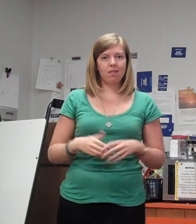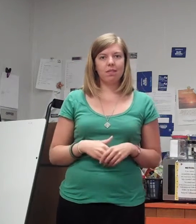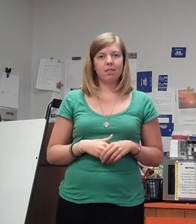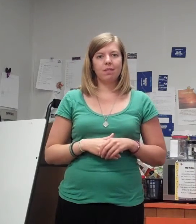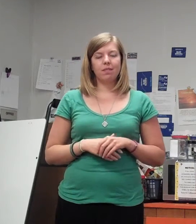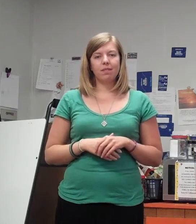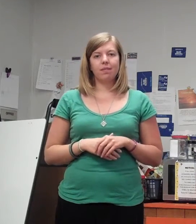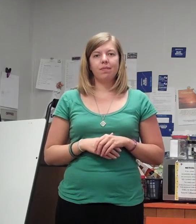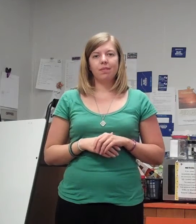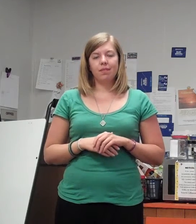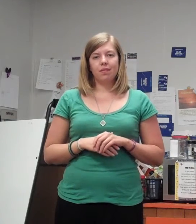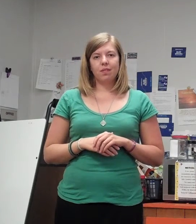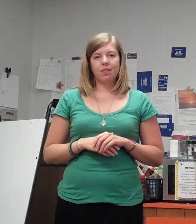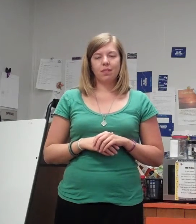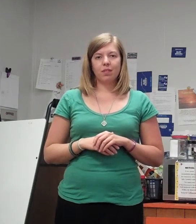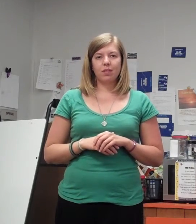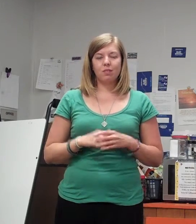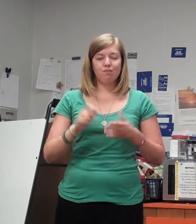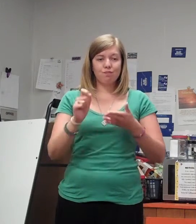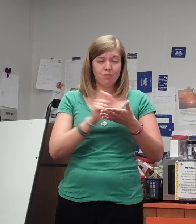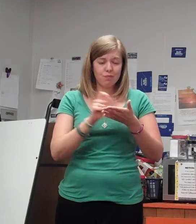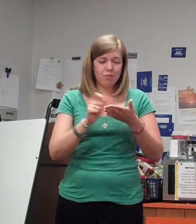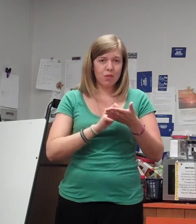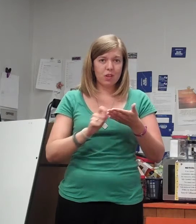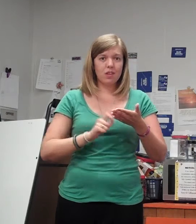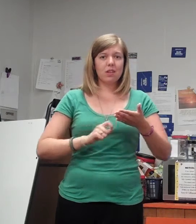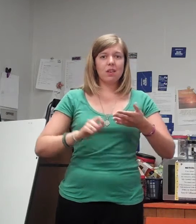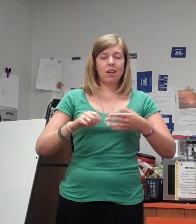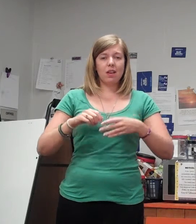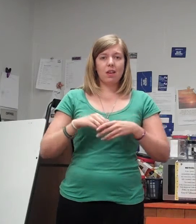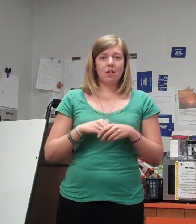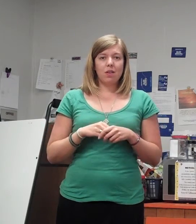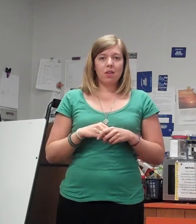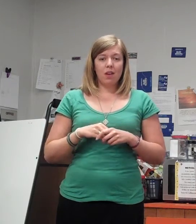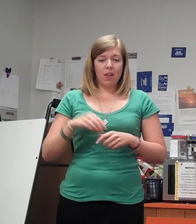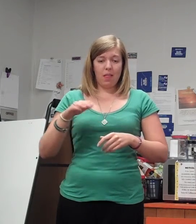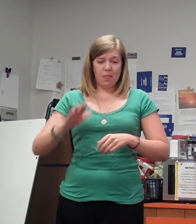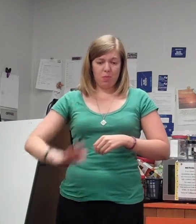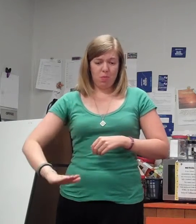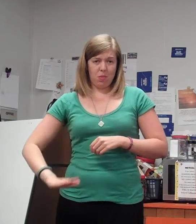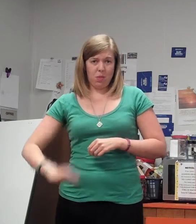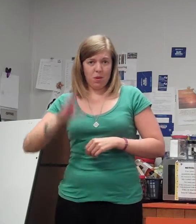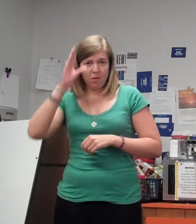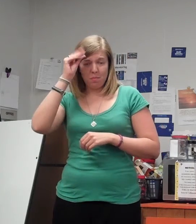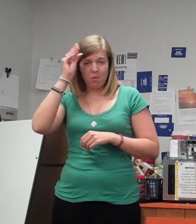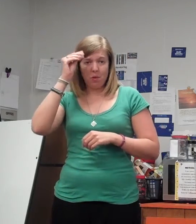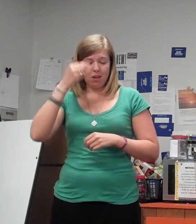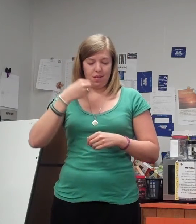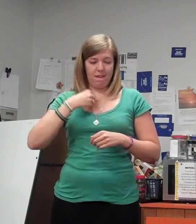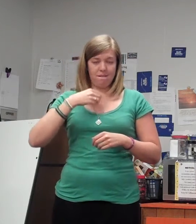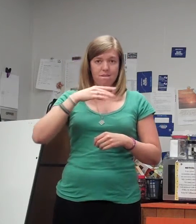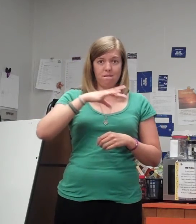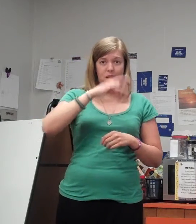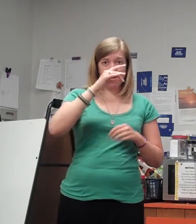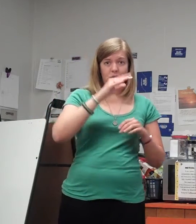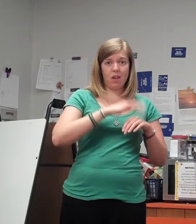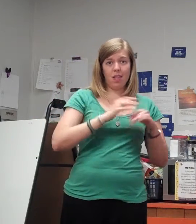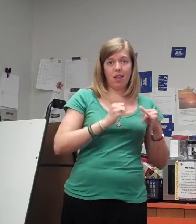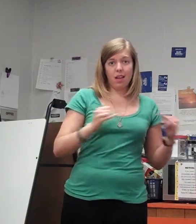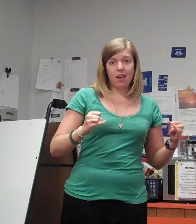out paperwork on a little boy that I found online that we were going to adopt. He was